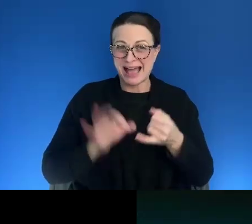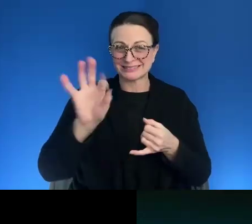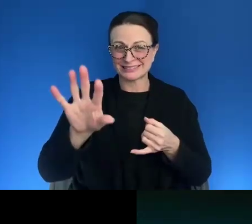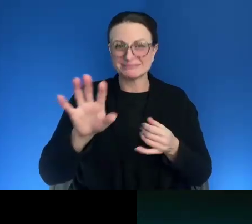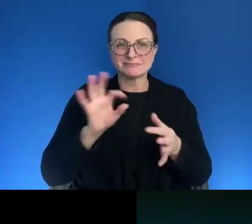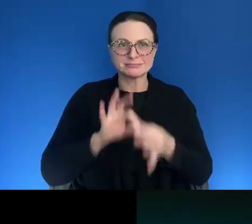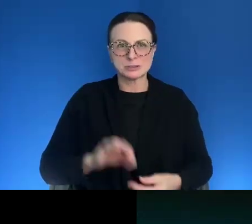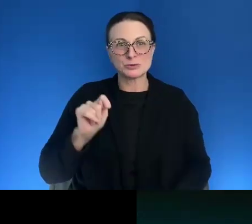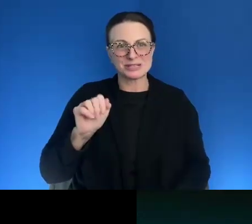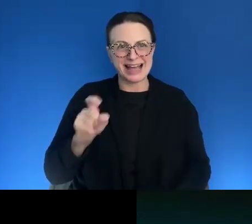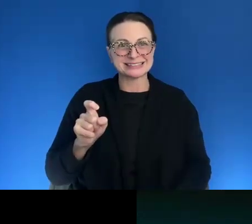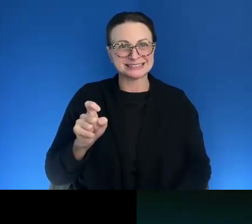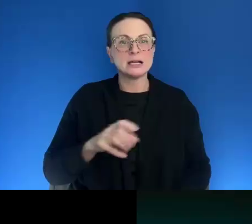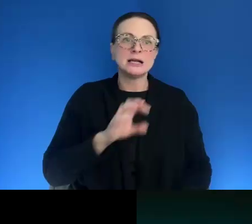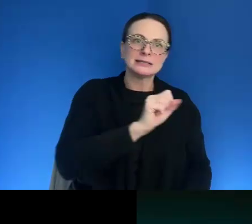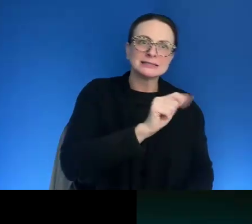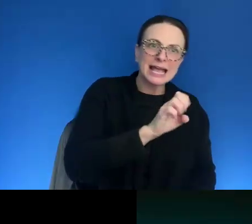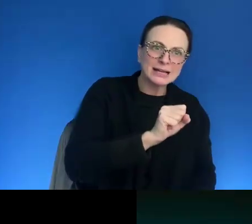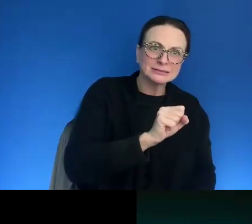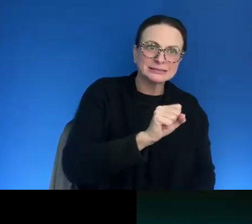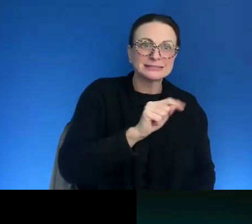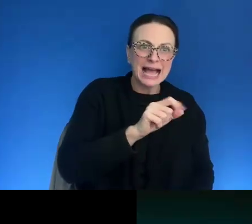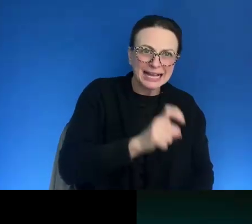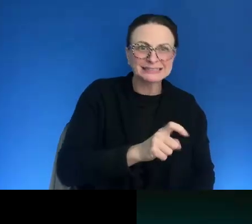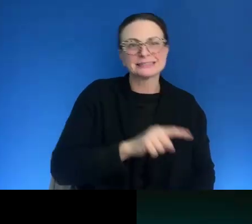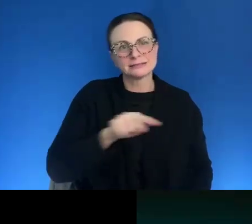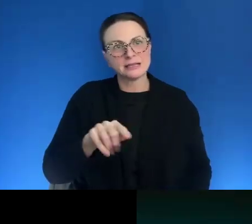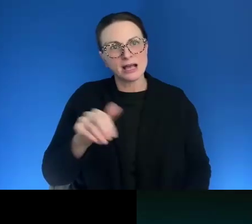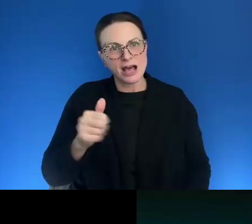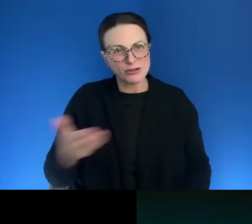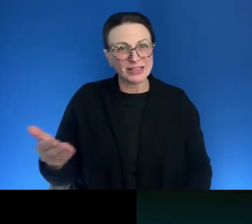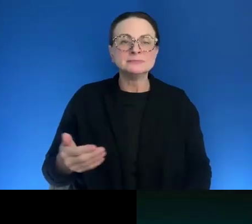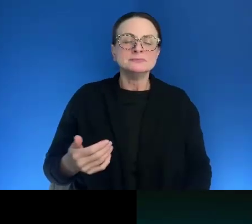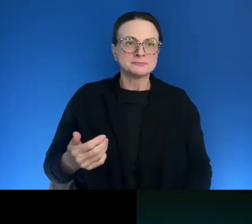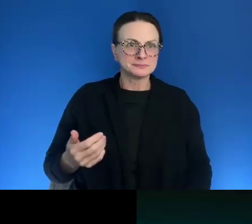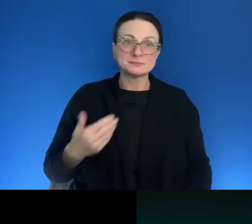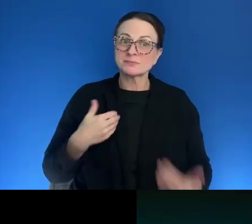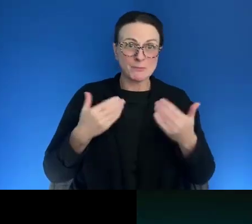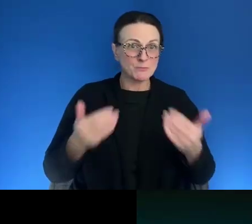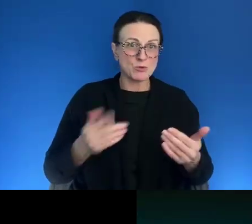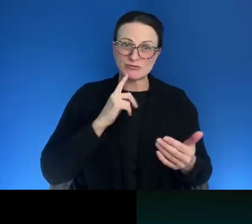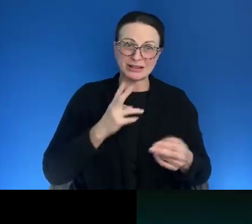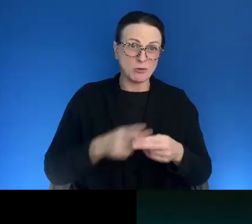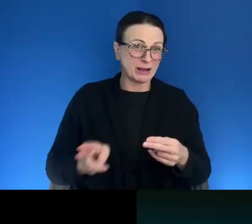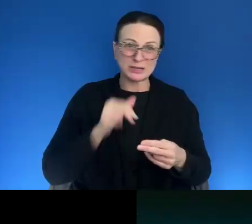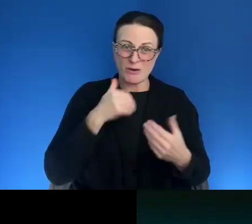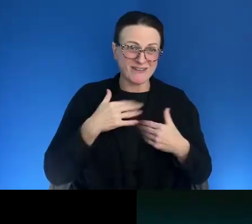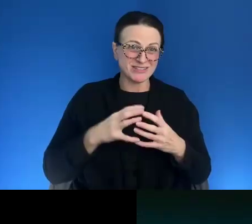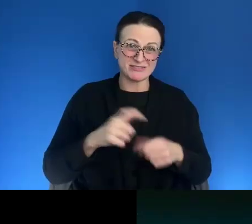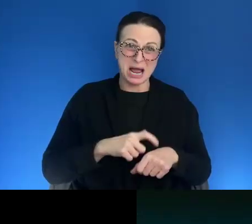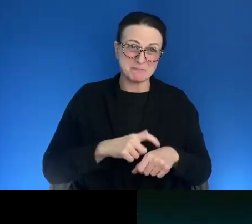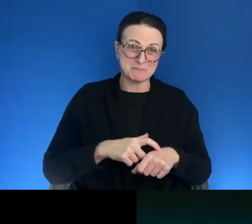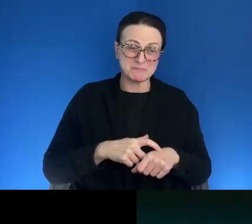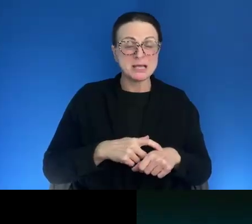taxes. So sales tax and other taxes. So let me just move on really quick because we don't have that much time left. So